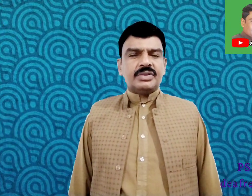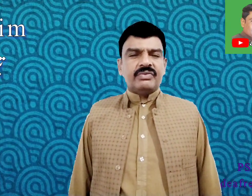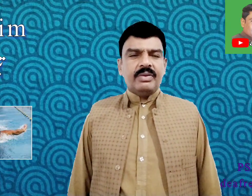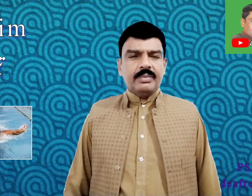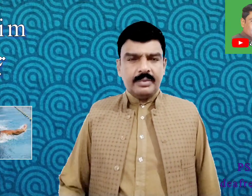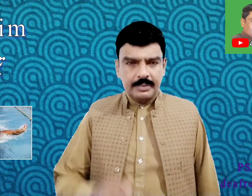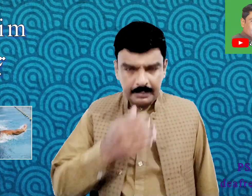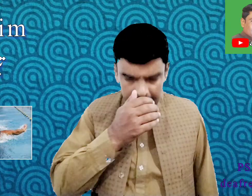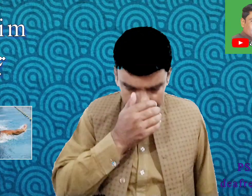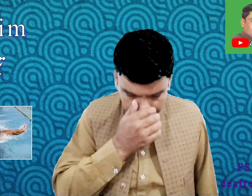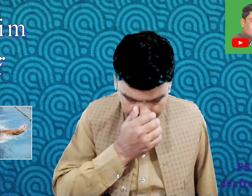swim,